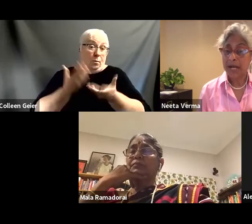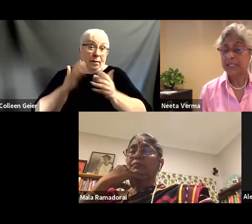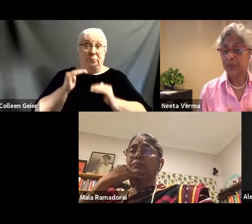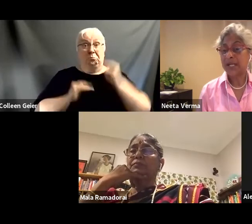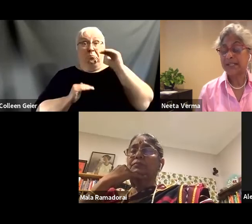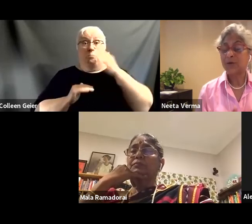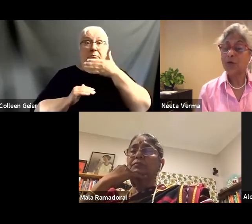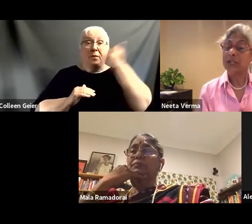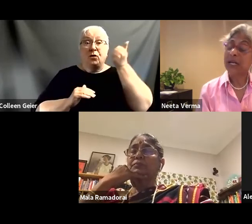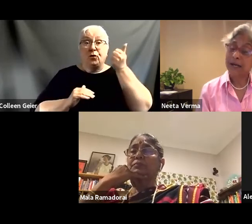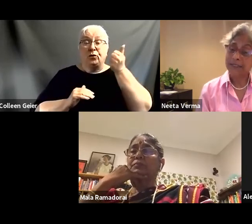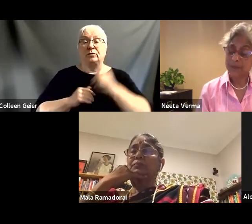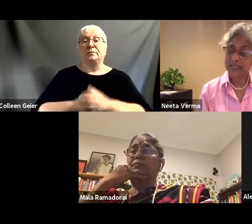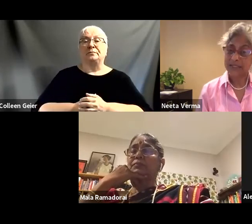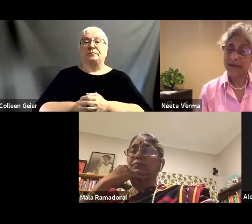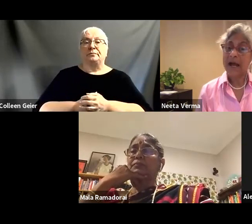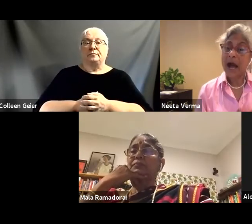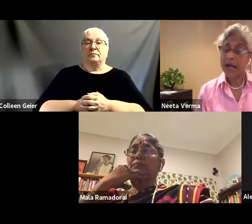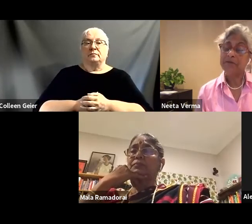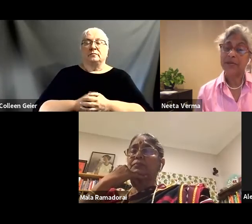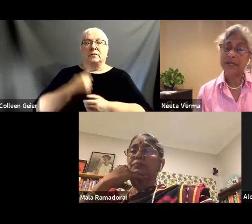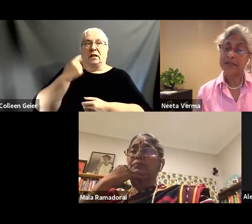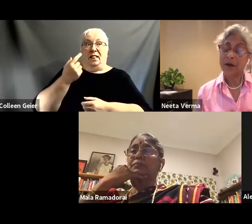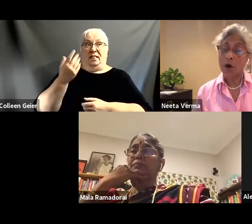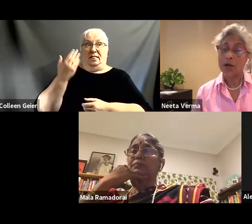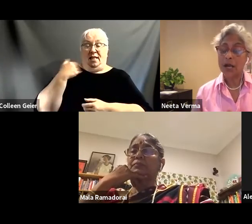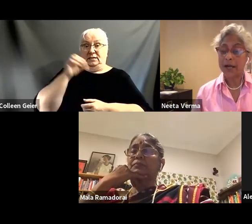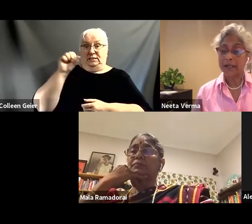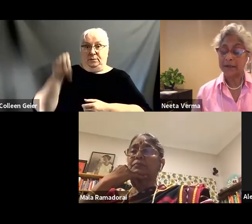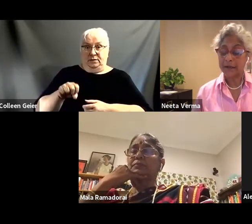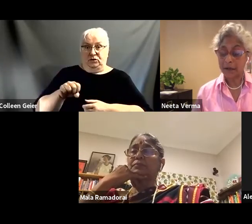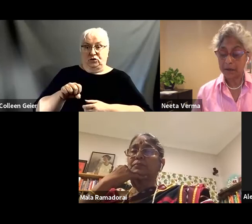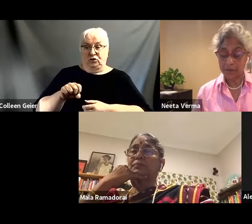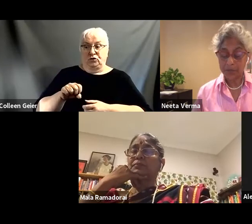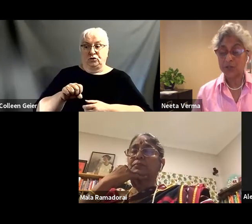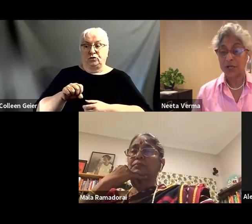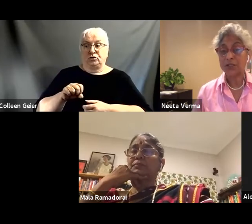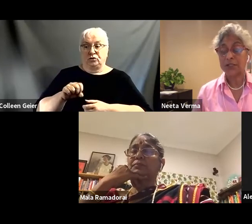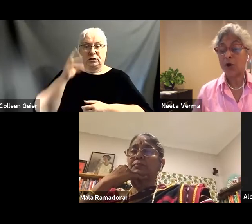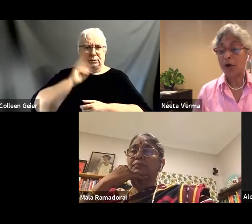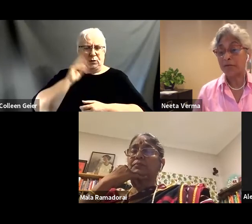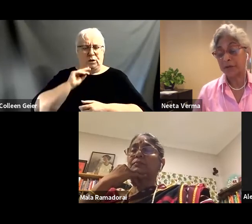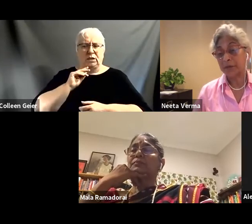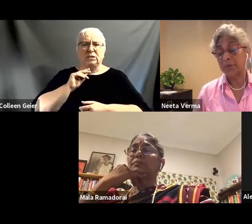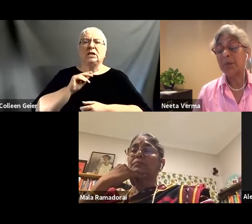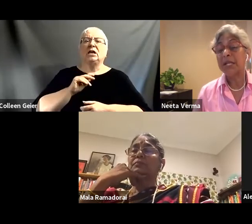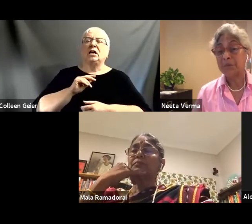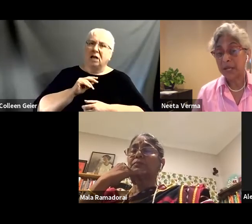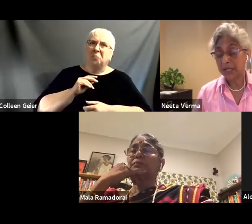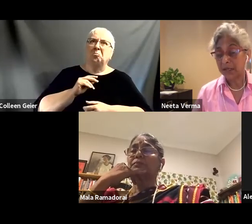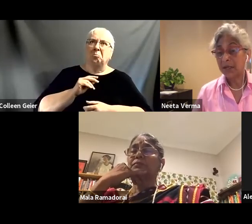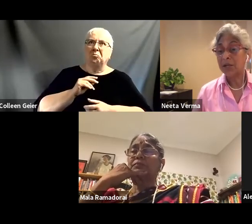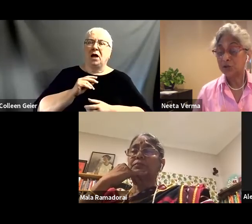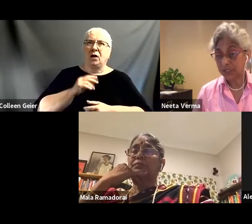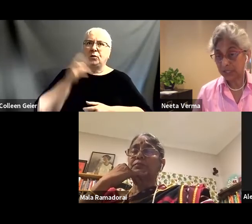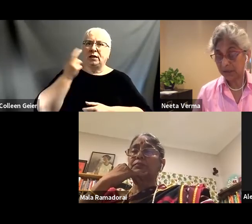my experience over the last semester, I feel the online structures offer many,